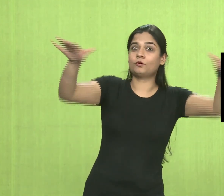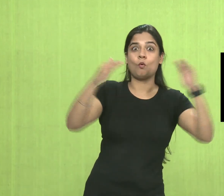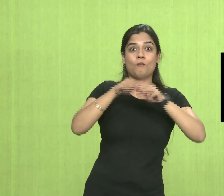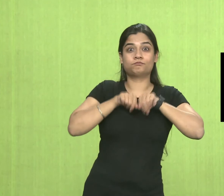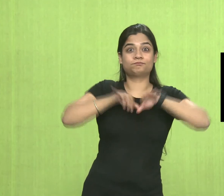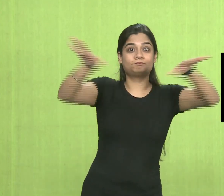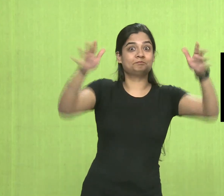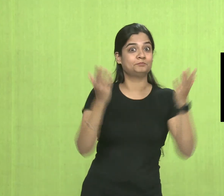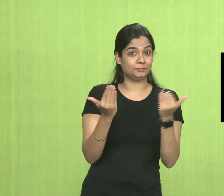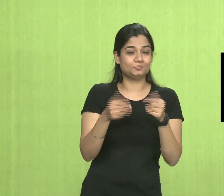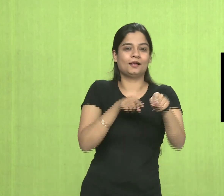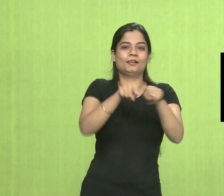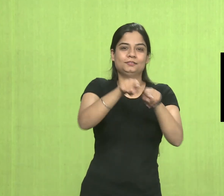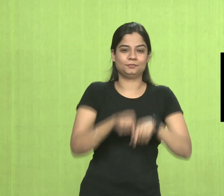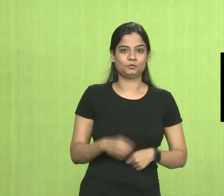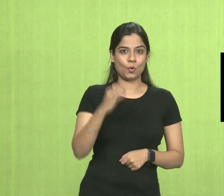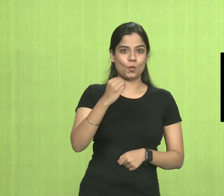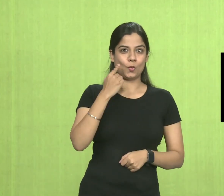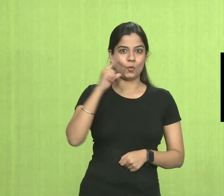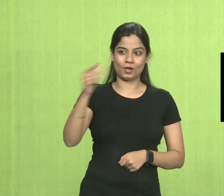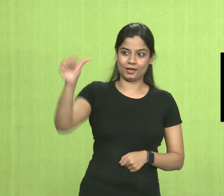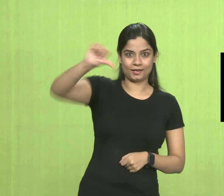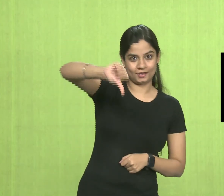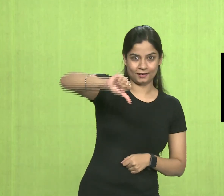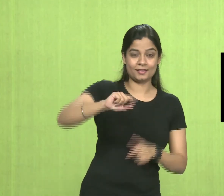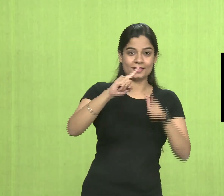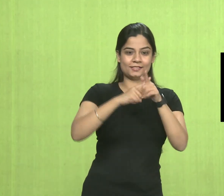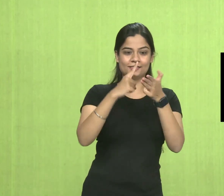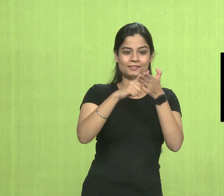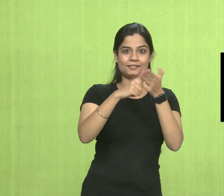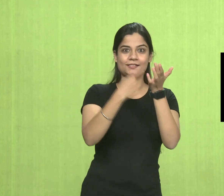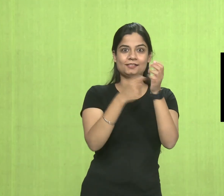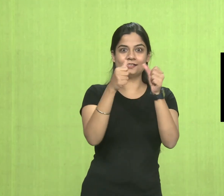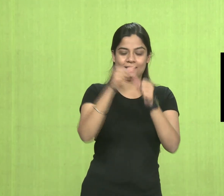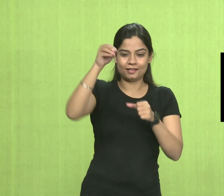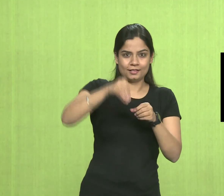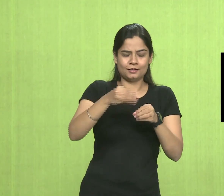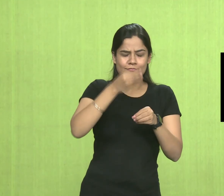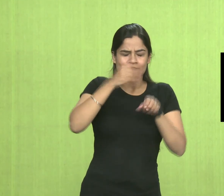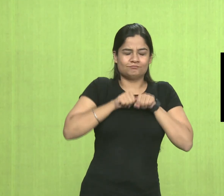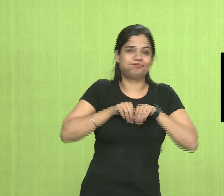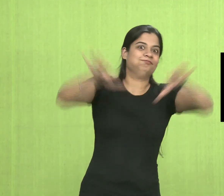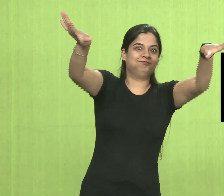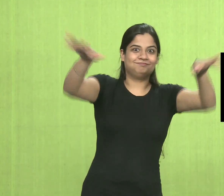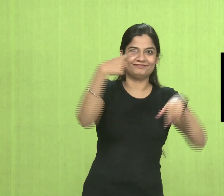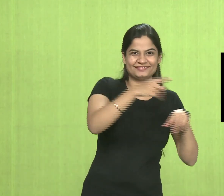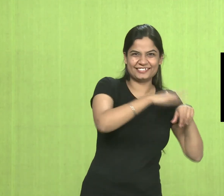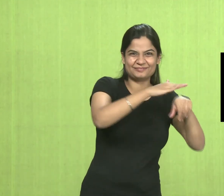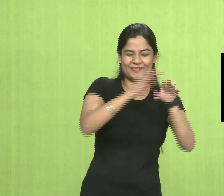it can definitely have an effect of smell in the house. When you are putting jeera, oil, etc. immediately in the house, you